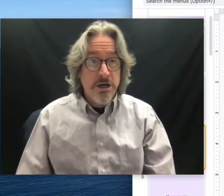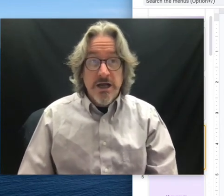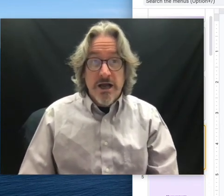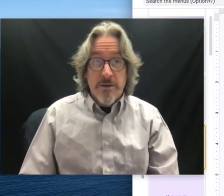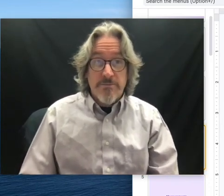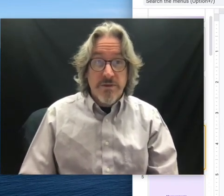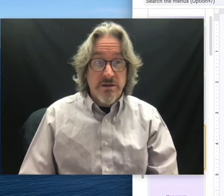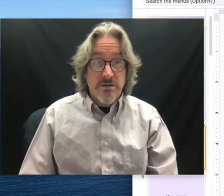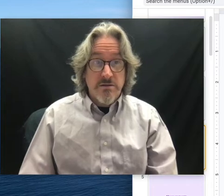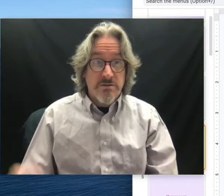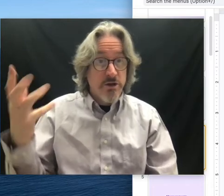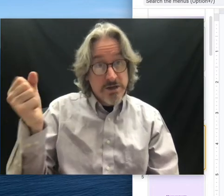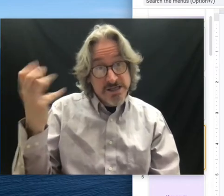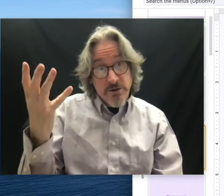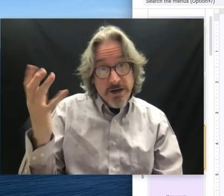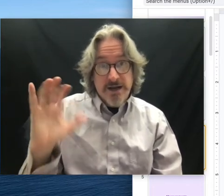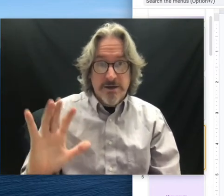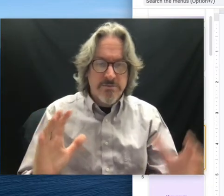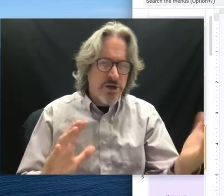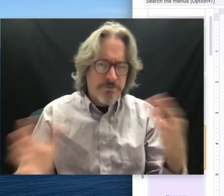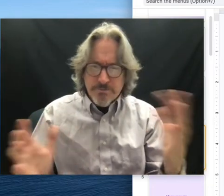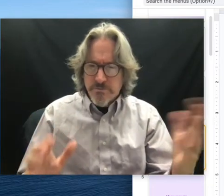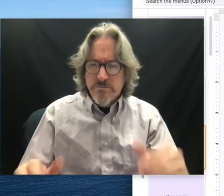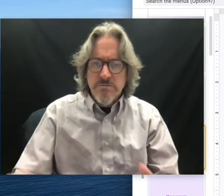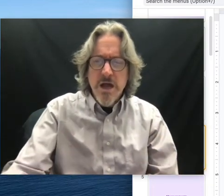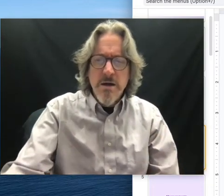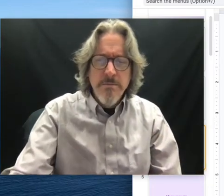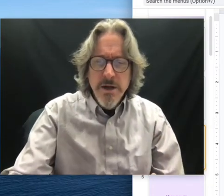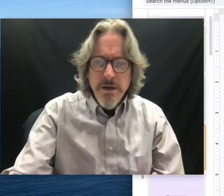clearer that you can sign one-handed. So